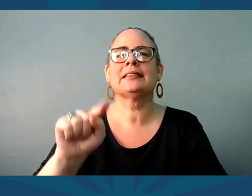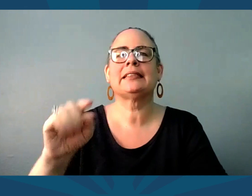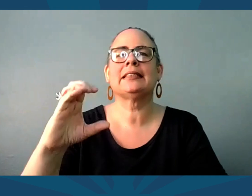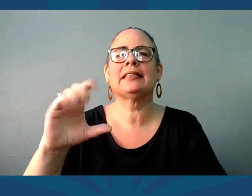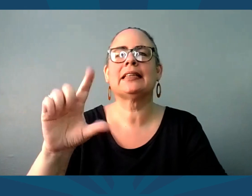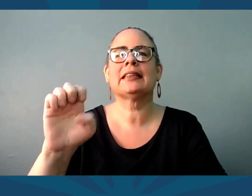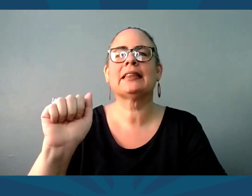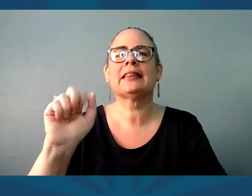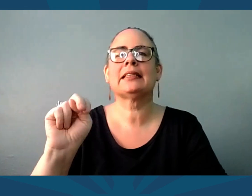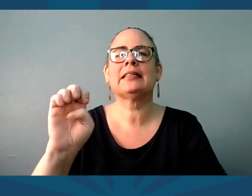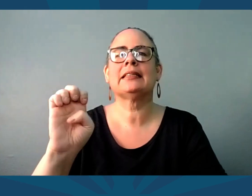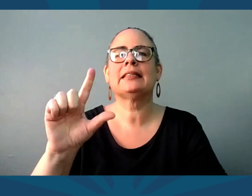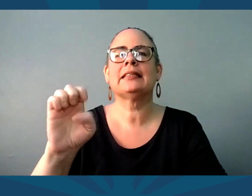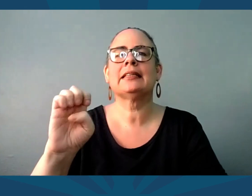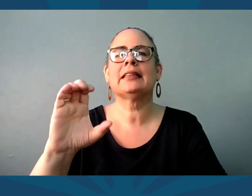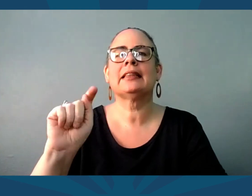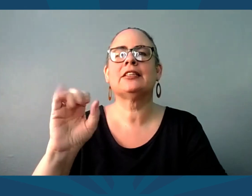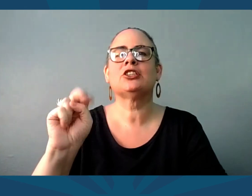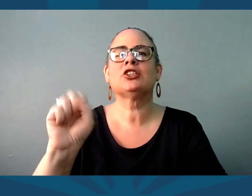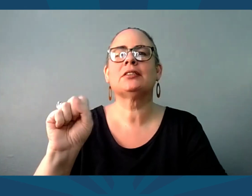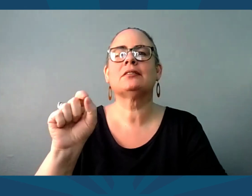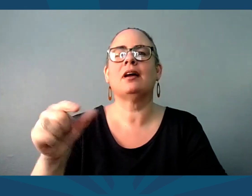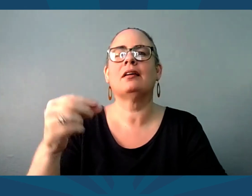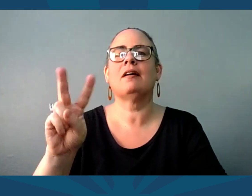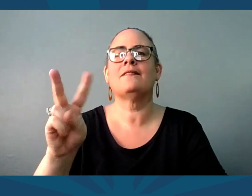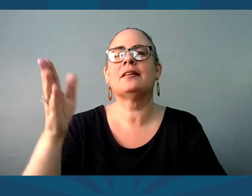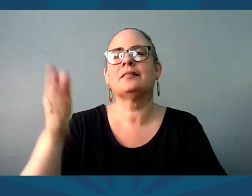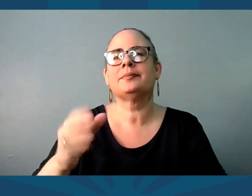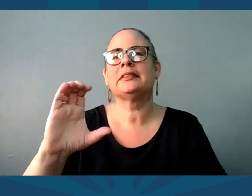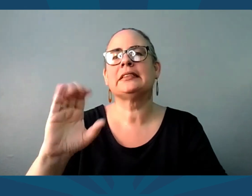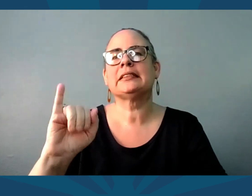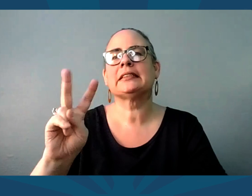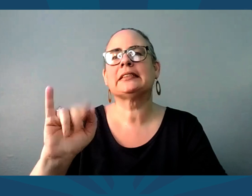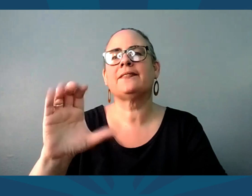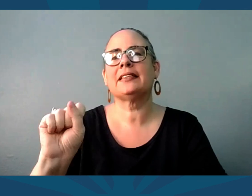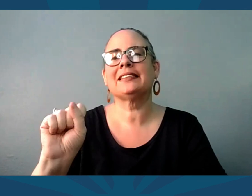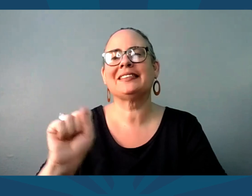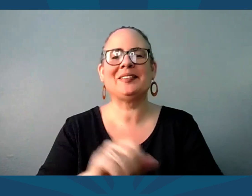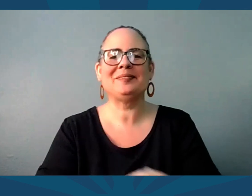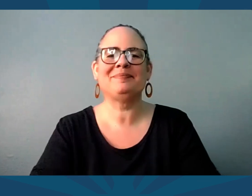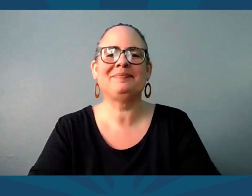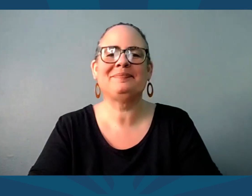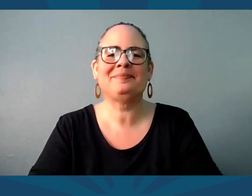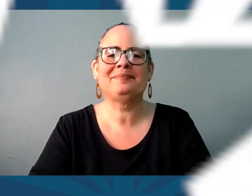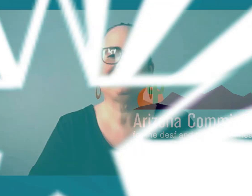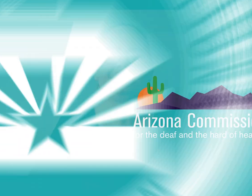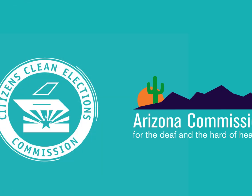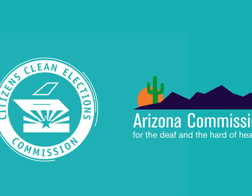visit azcleanelections.gov/civics.